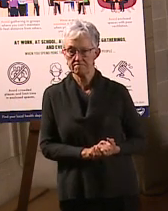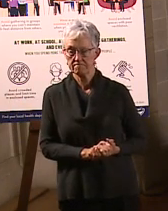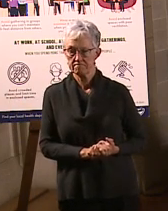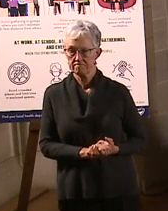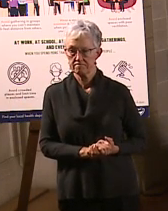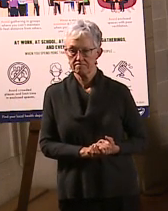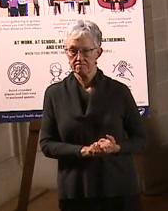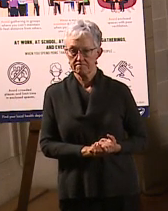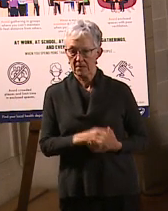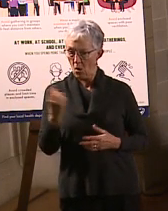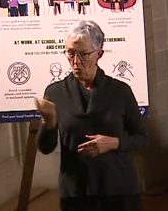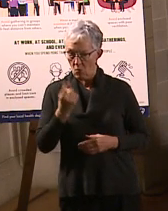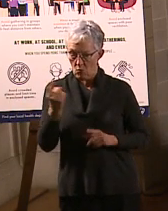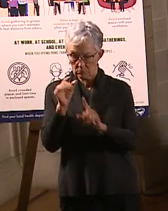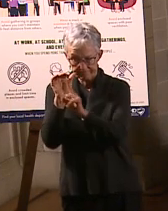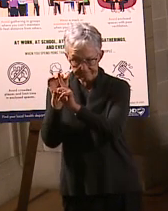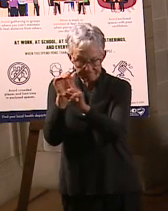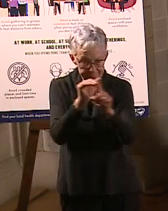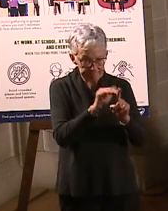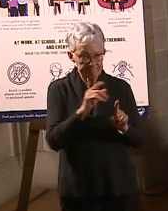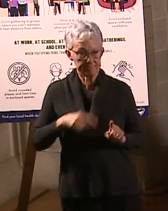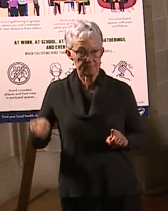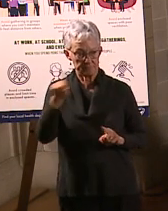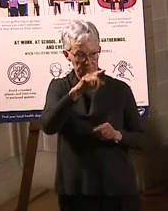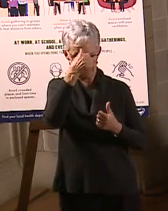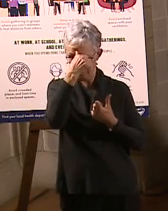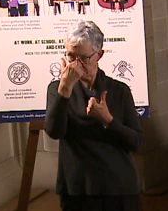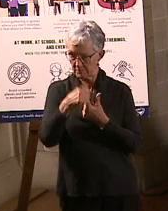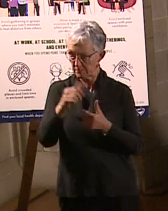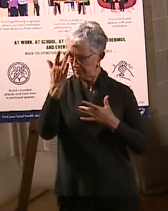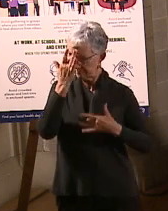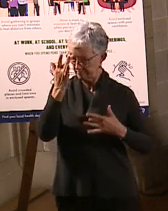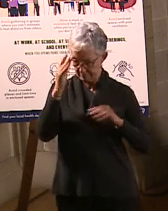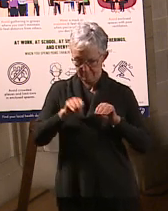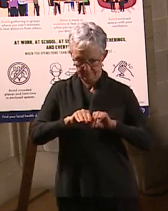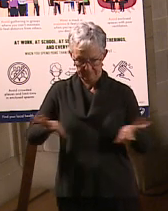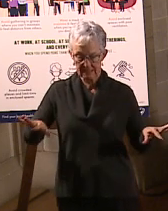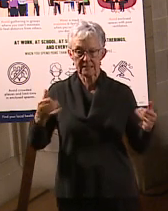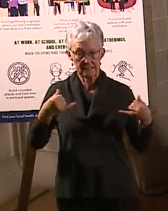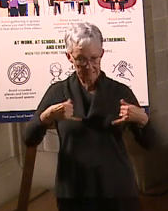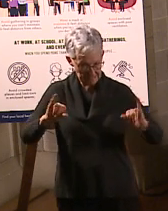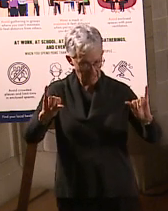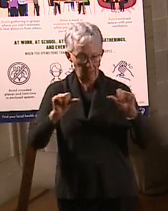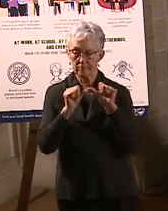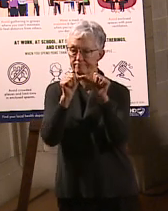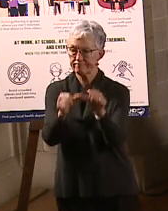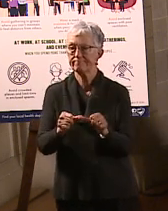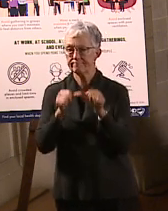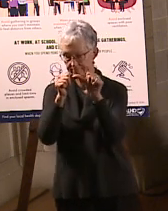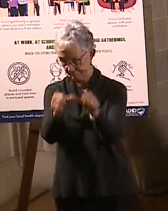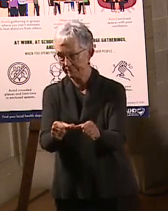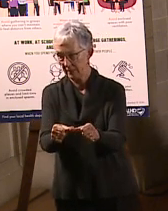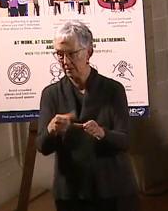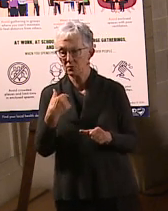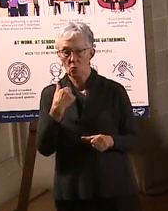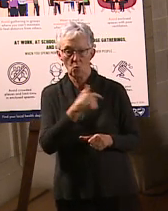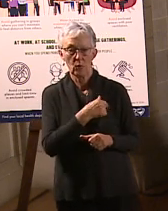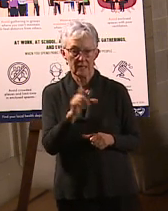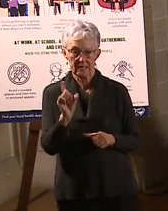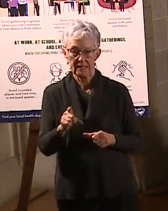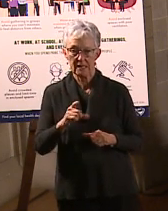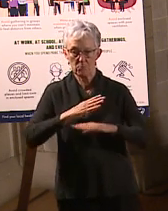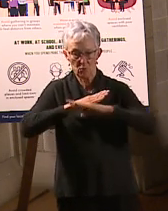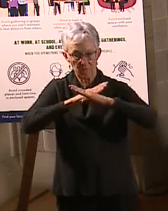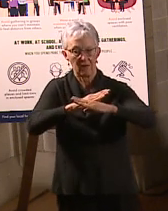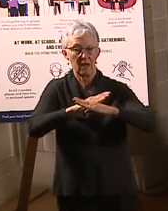are still in the pandemic, that all the things we need to do to be able to slow down the pandemic apply. So please continue to